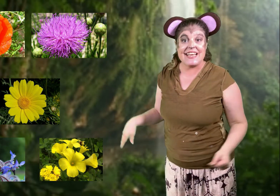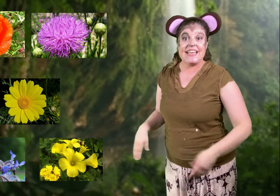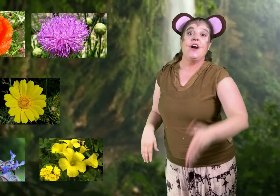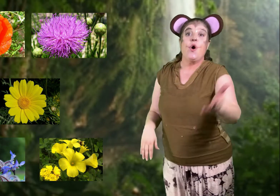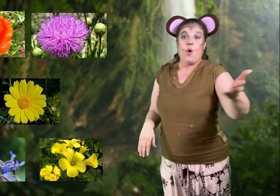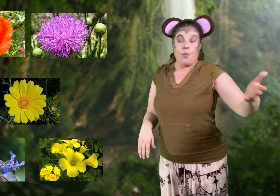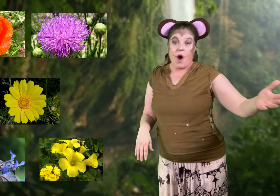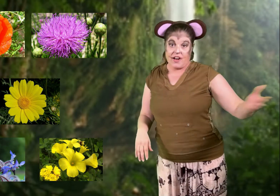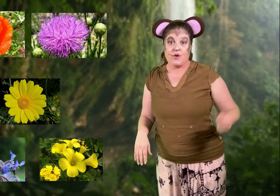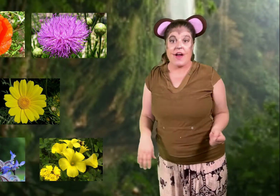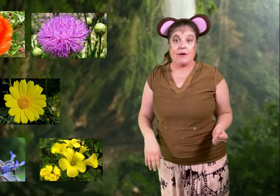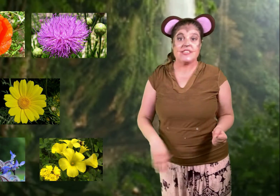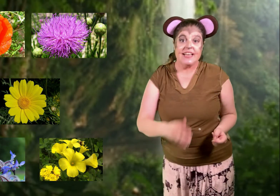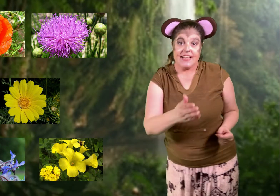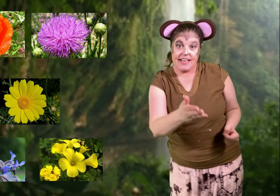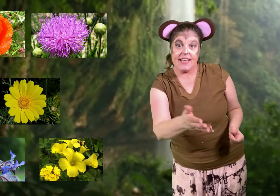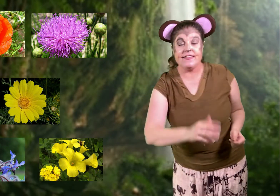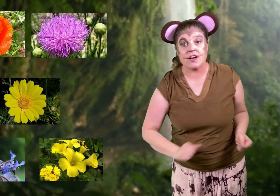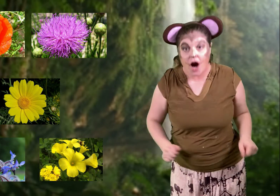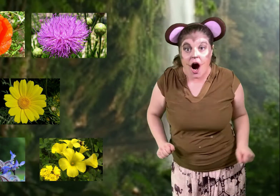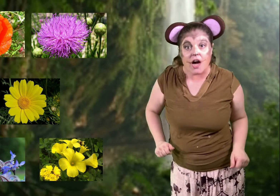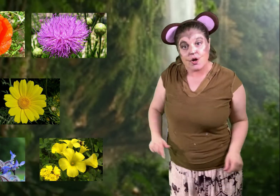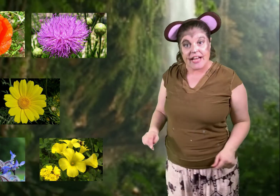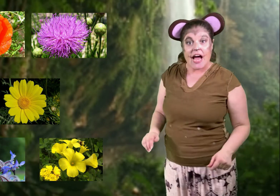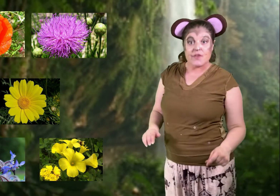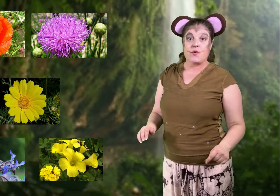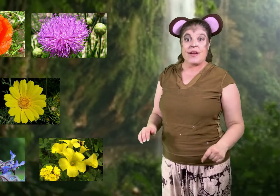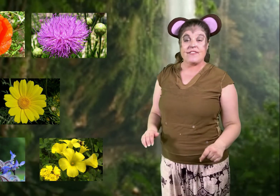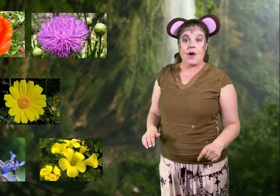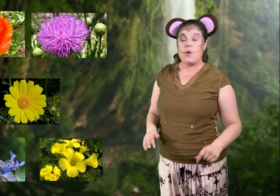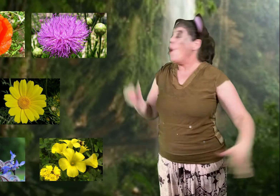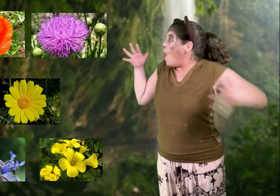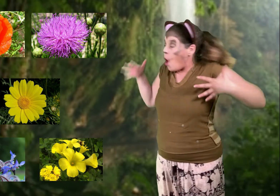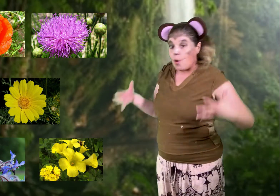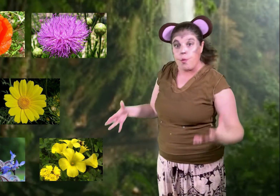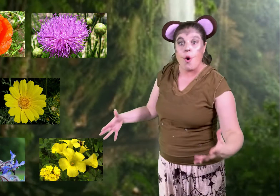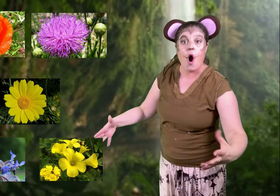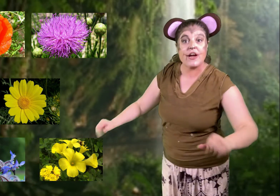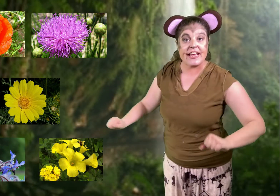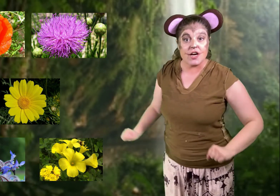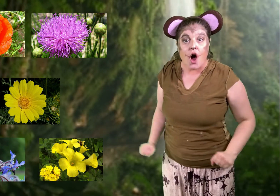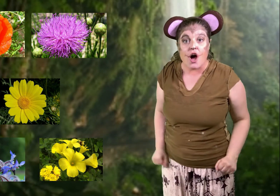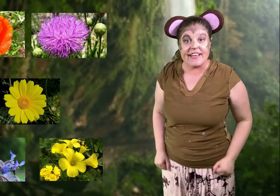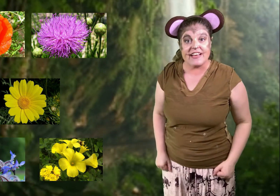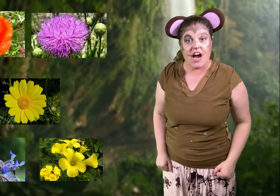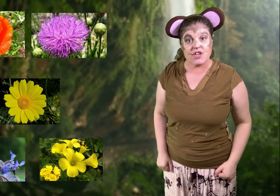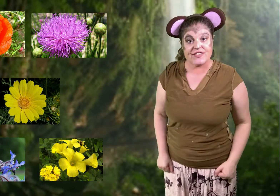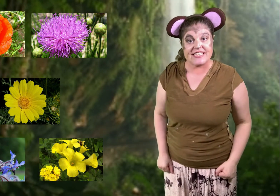see while you're out in the car looking out of the window or walking along in the